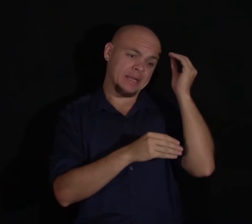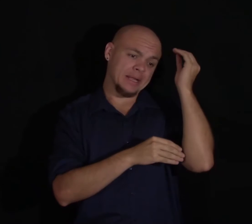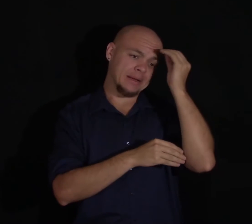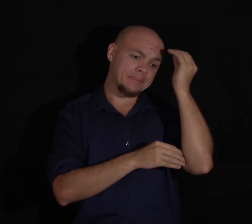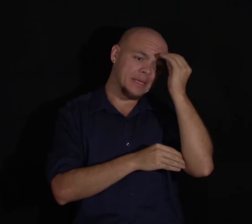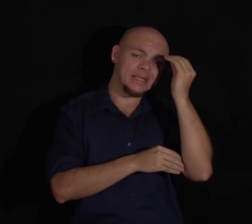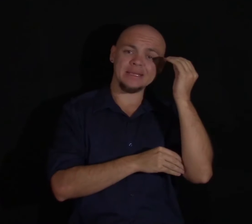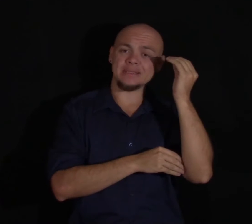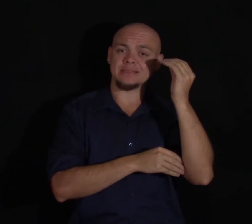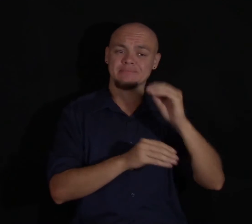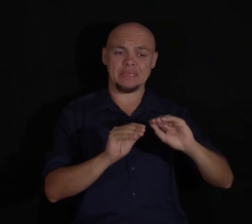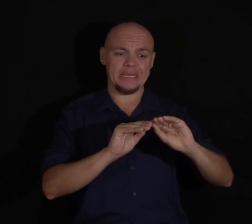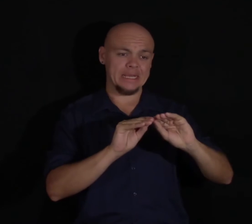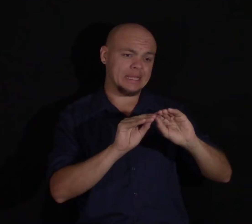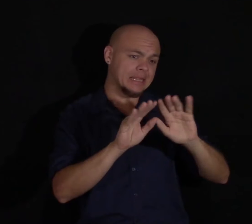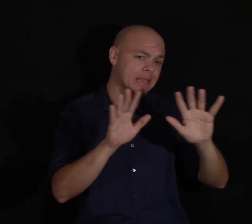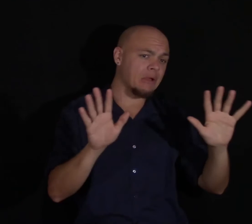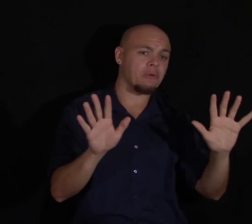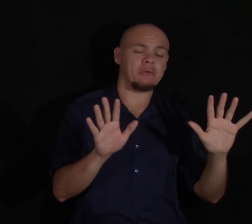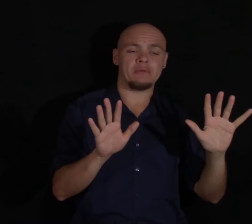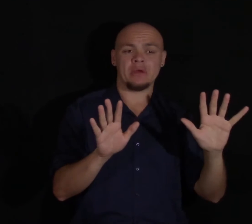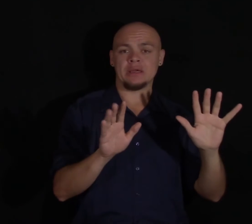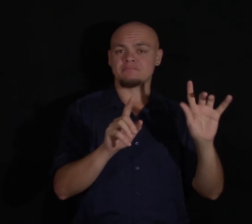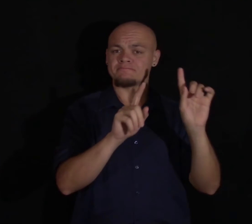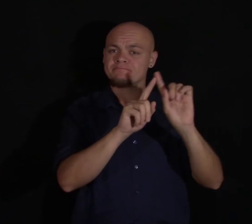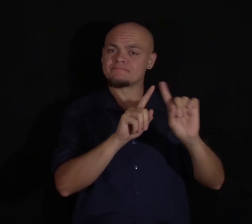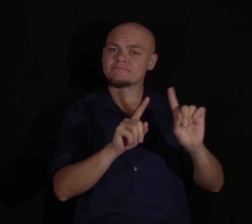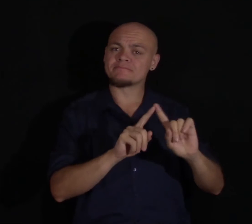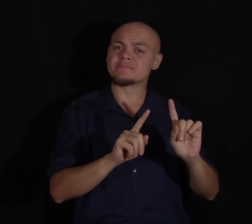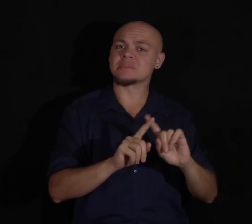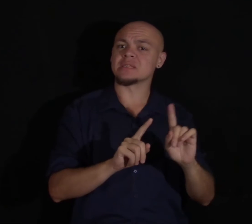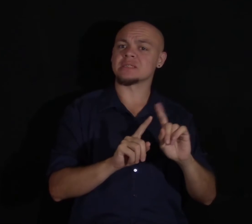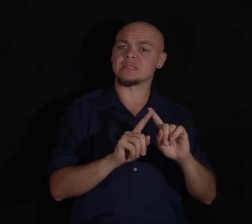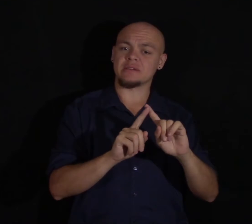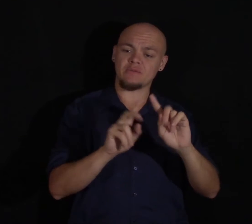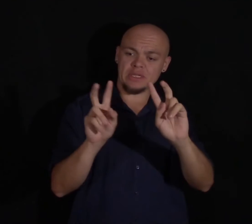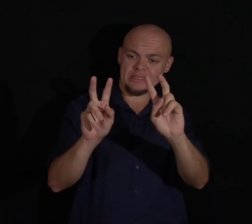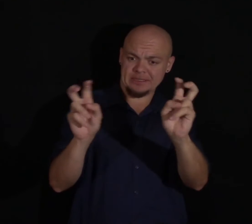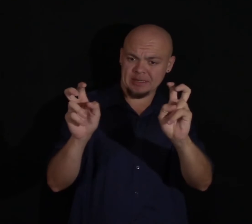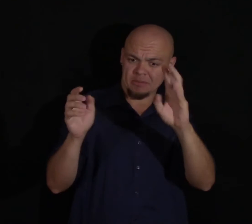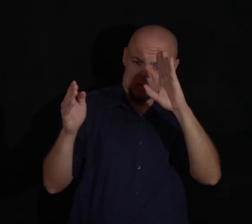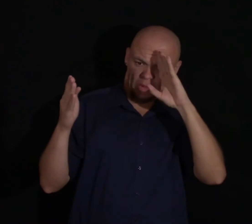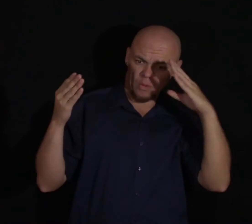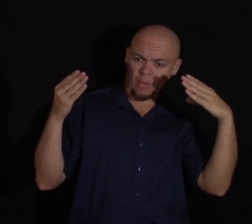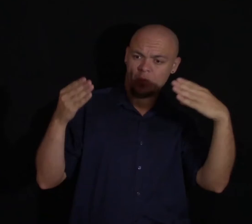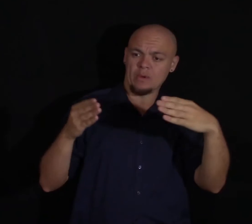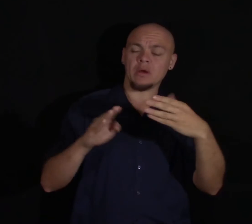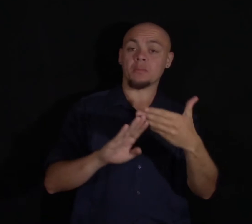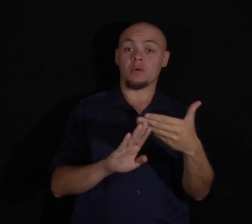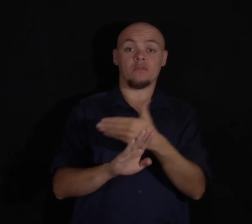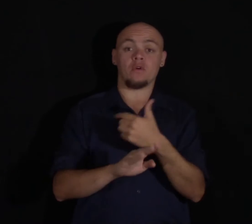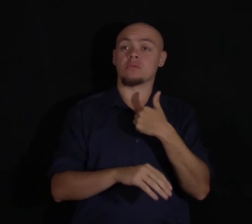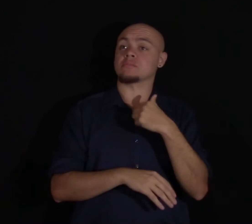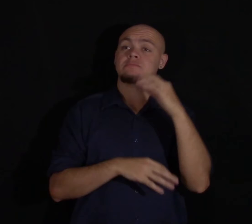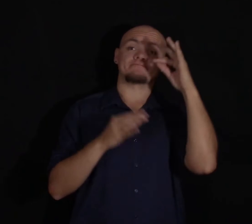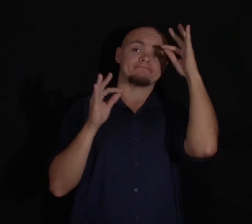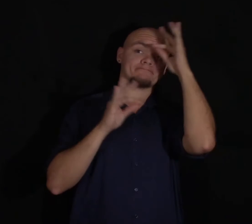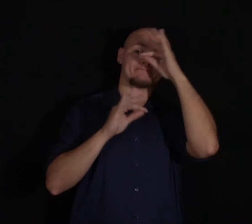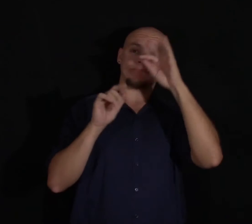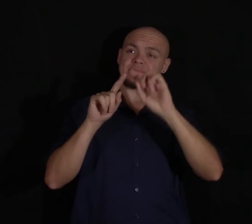canvassed, and so many lights thrown upon what had hitherto been to me obscure subjects, that